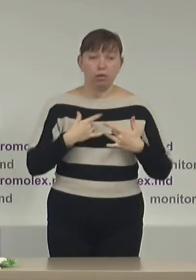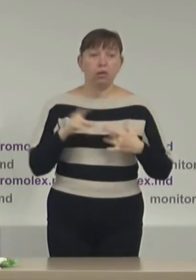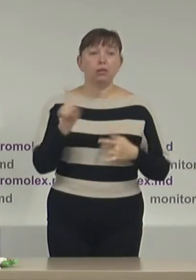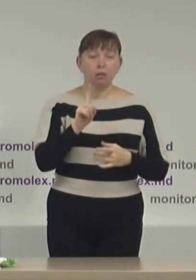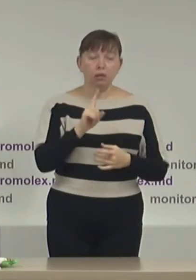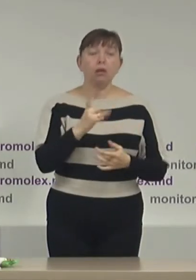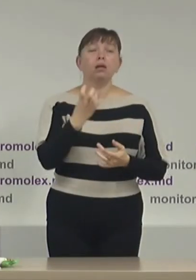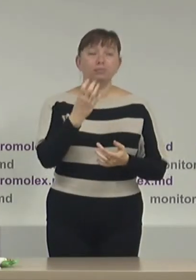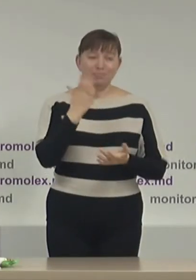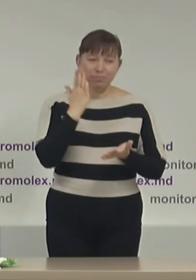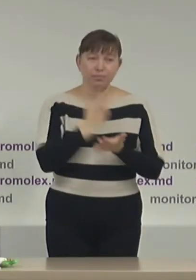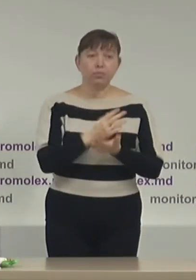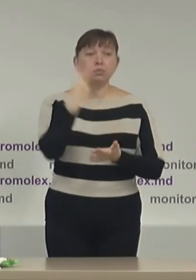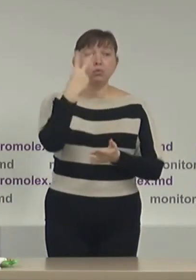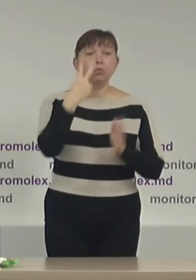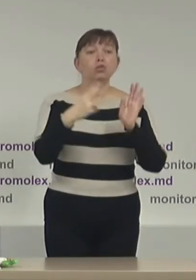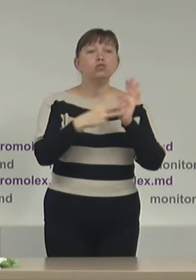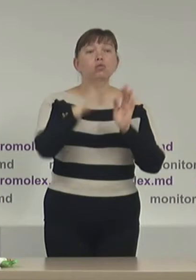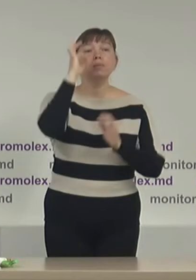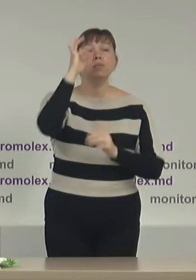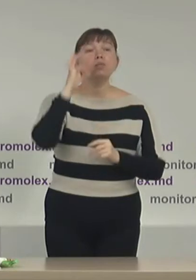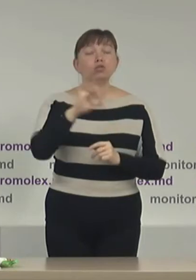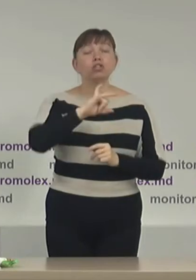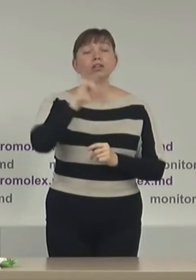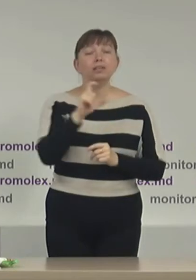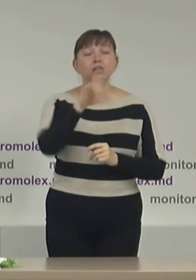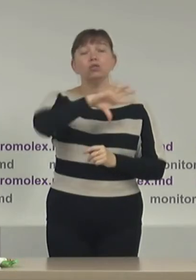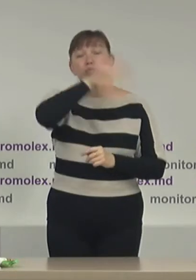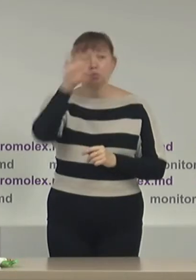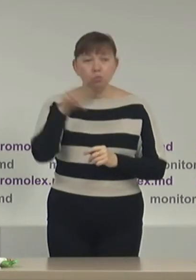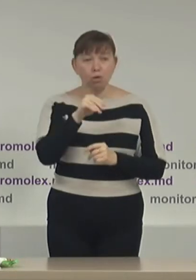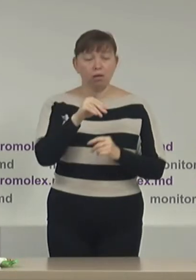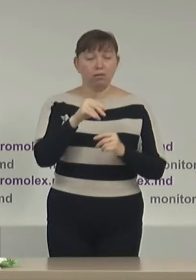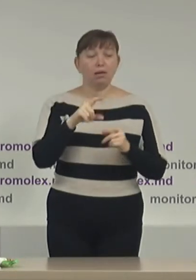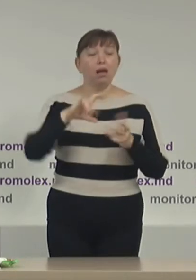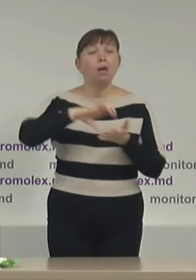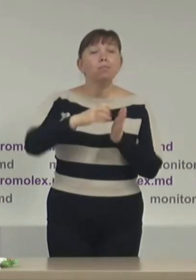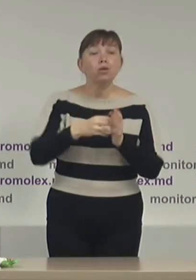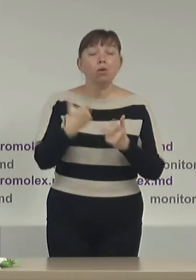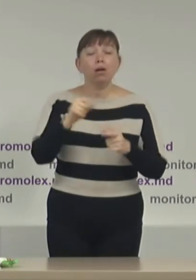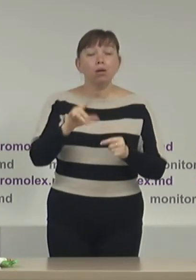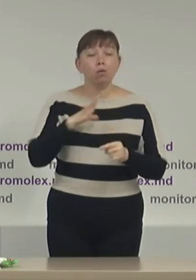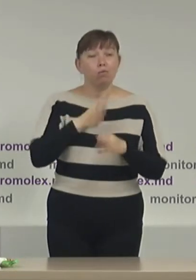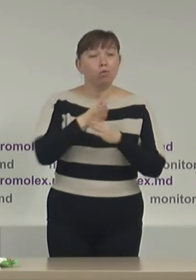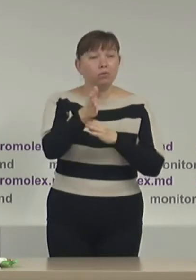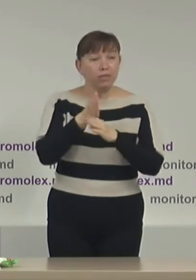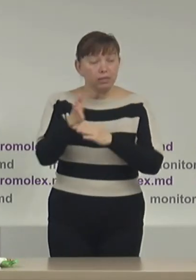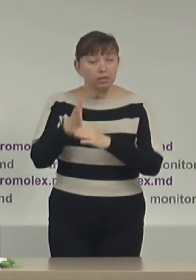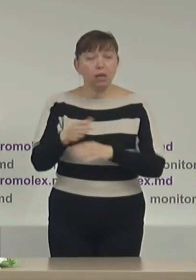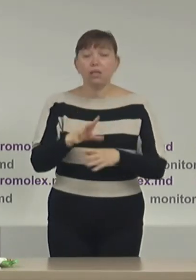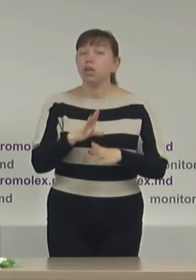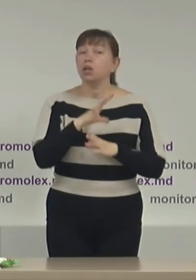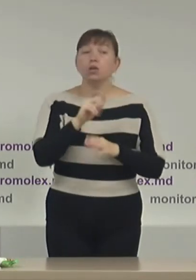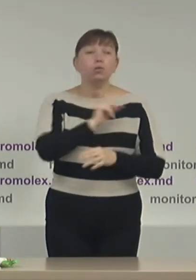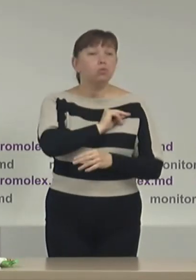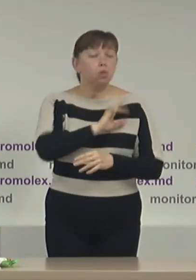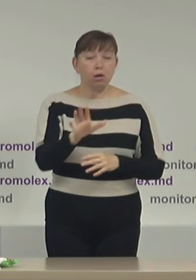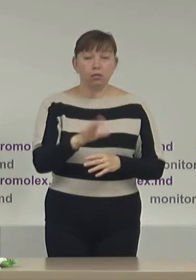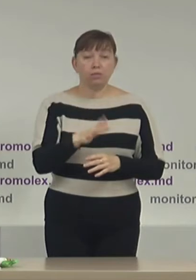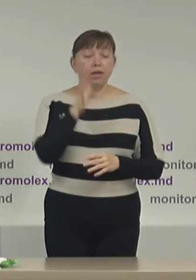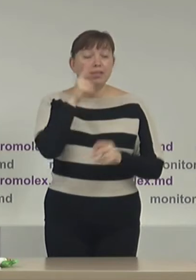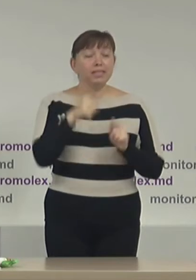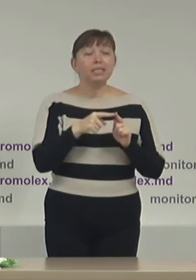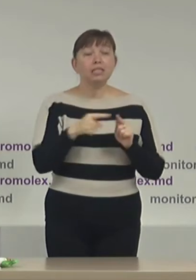schedule of bureaus, of electoral bureaus, at least 28% of the visited bureaus are not